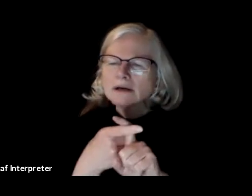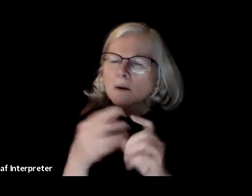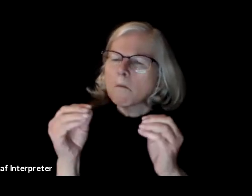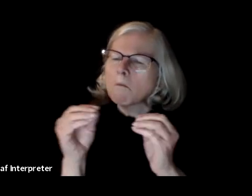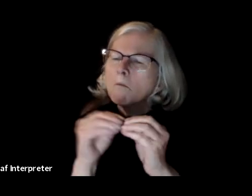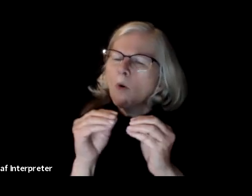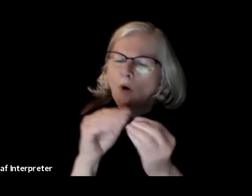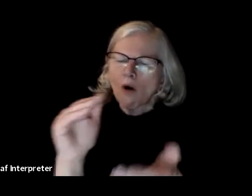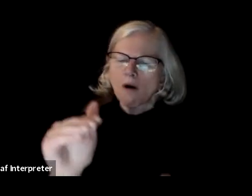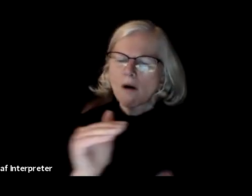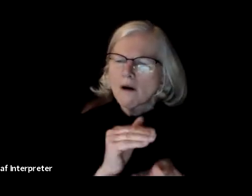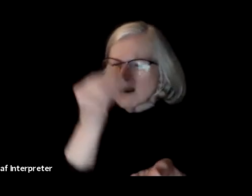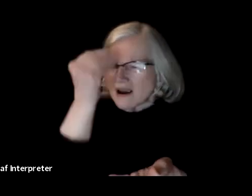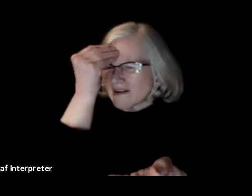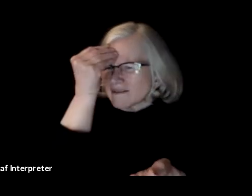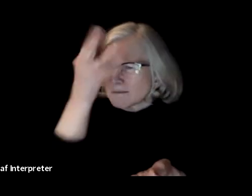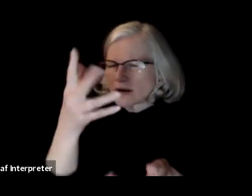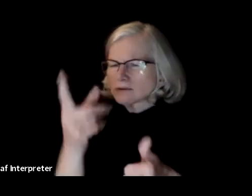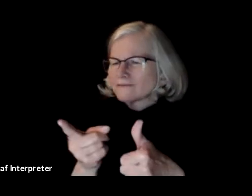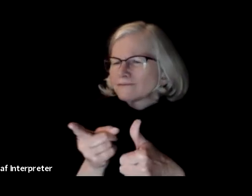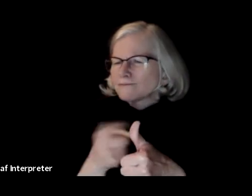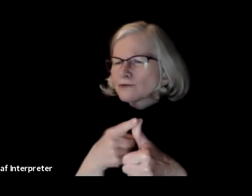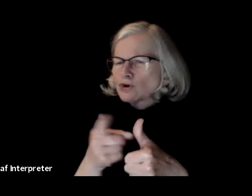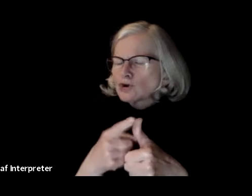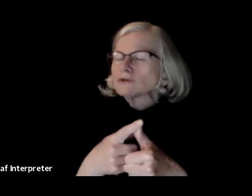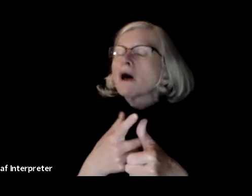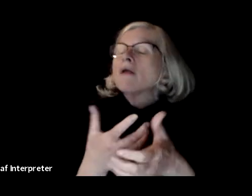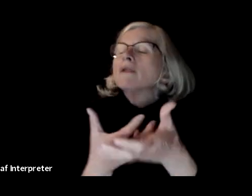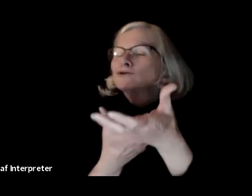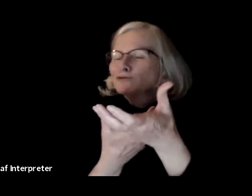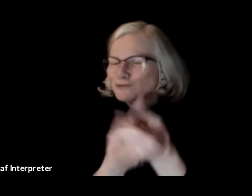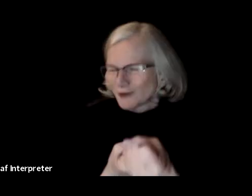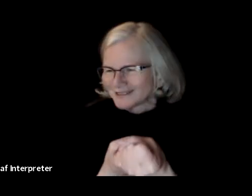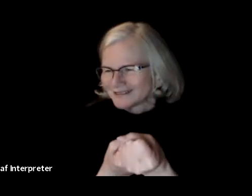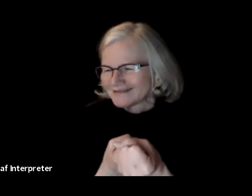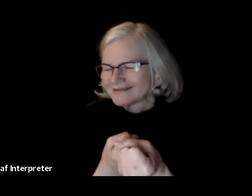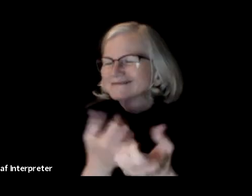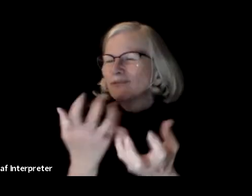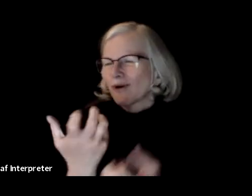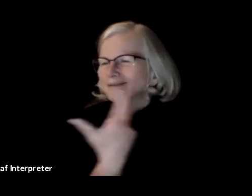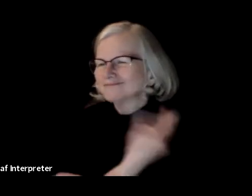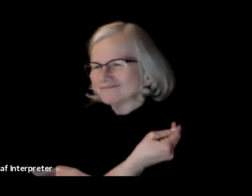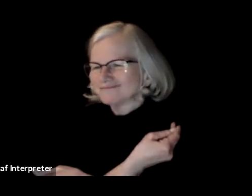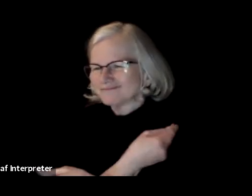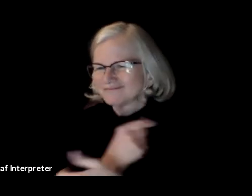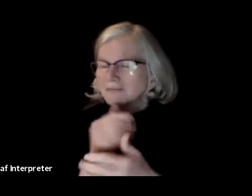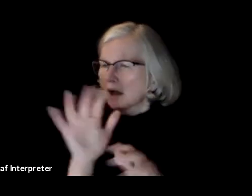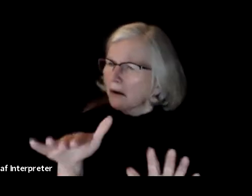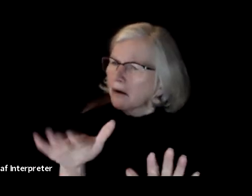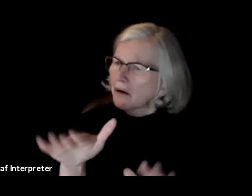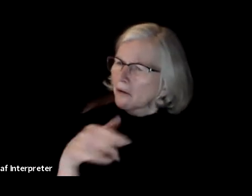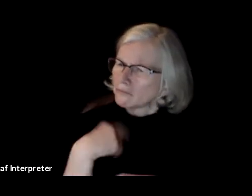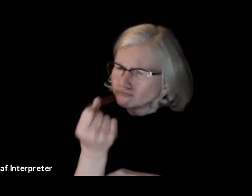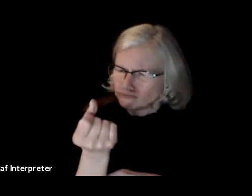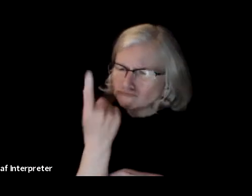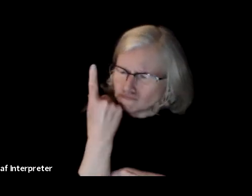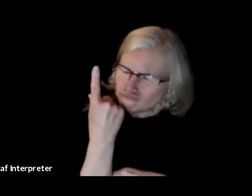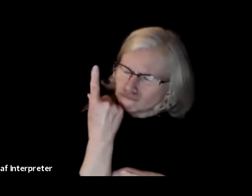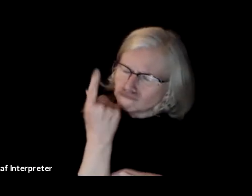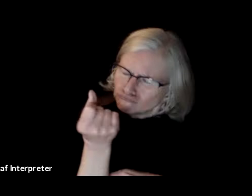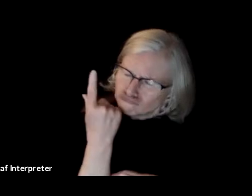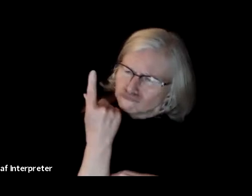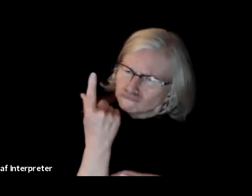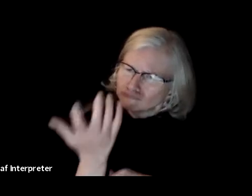and confidence in getting the vaccine. And we understand that. This is pretty natural human desire to